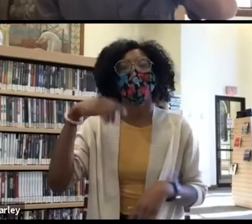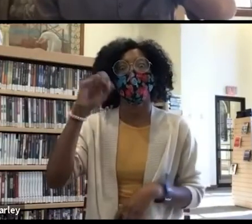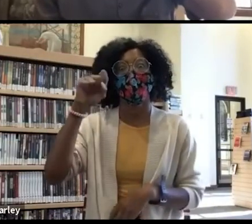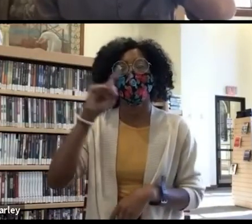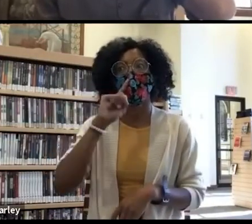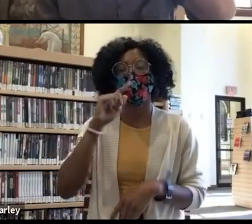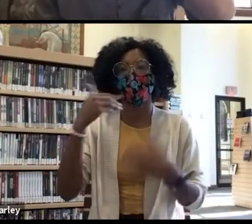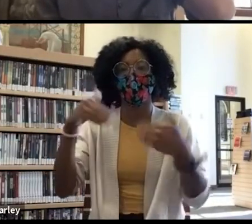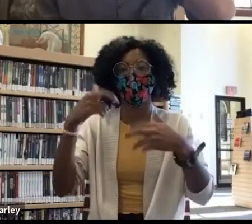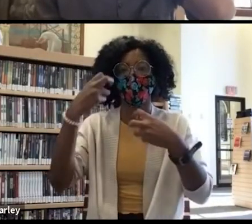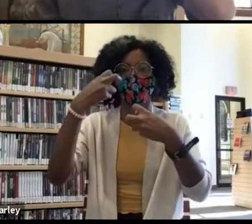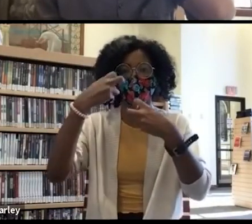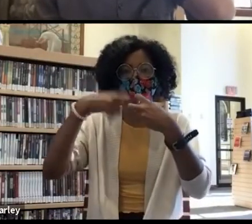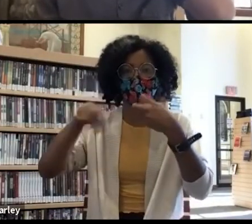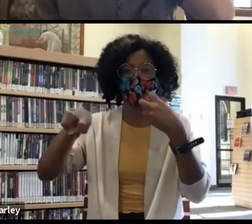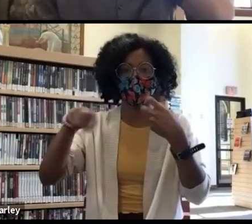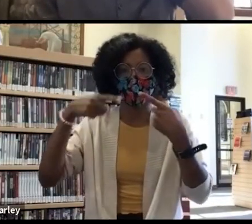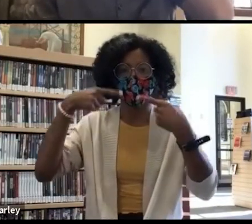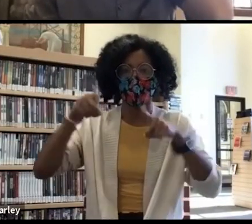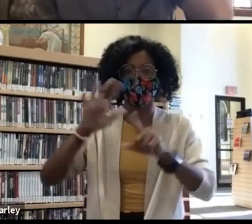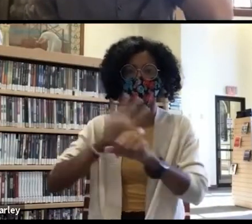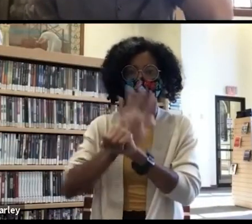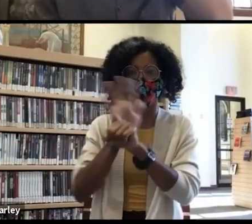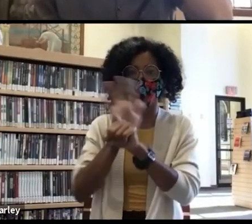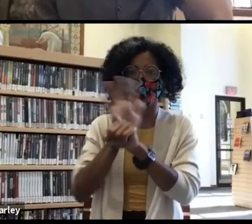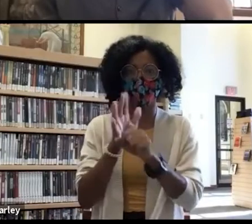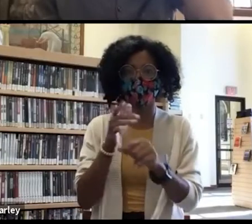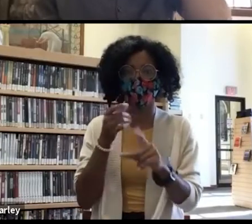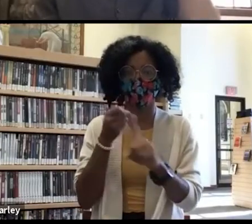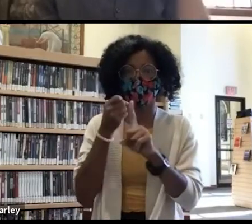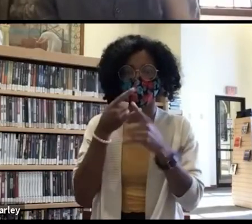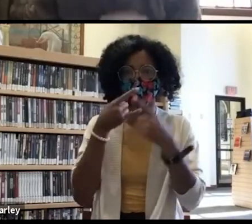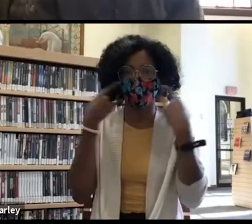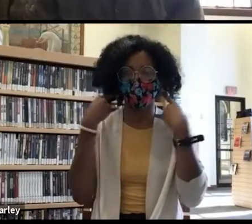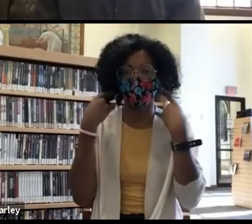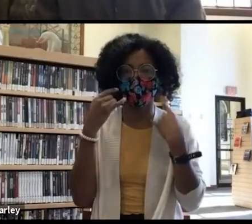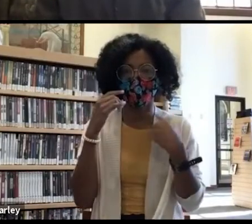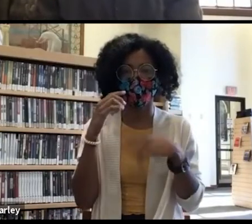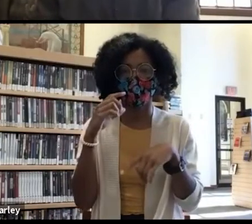Yes, it is difficult during this coronavirus time with wearing mask.